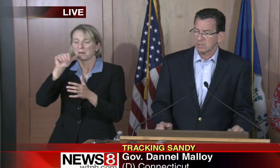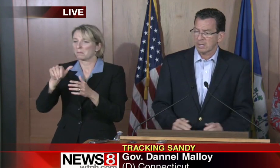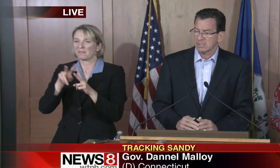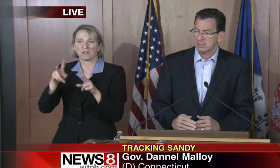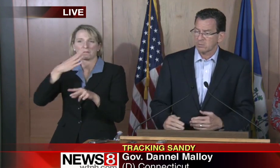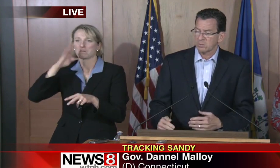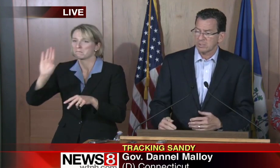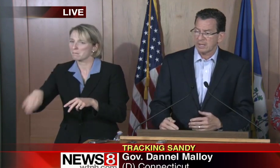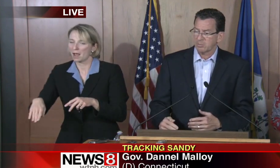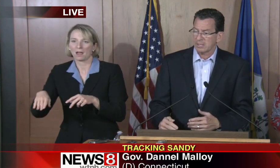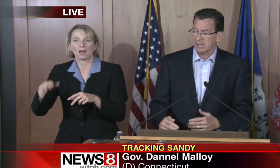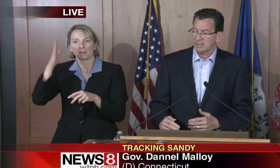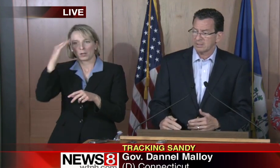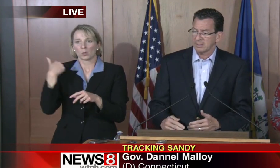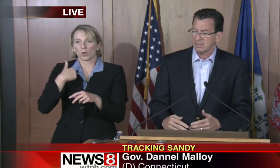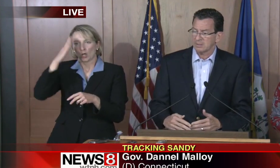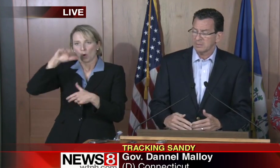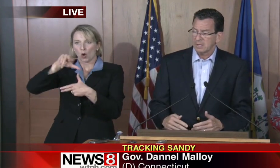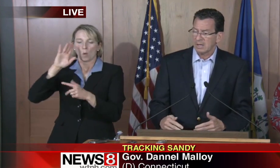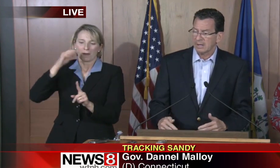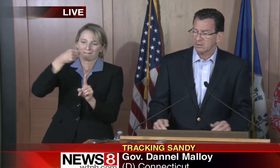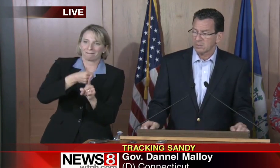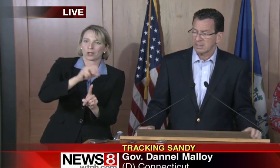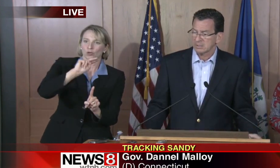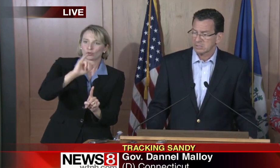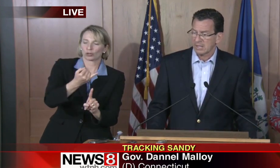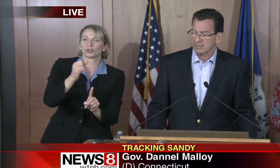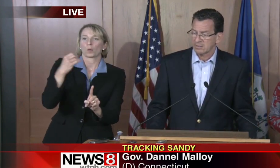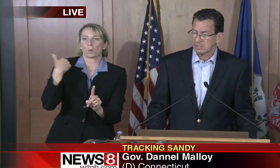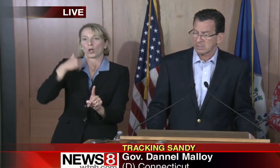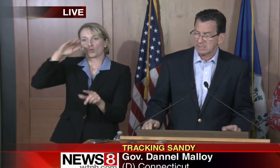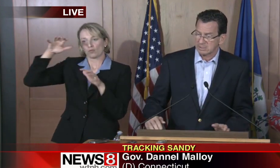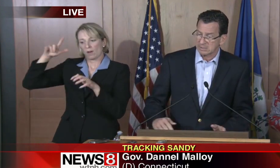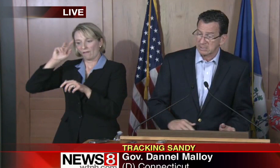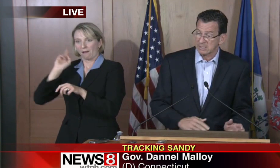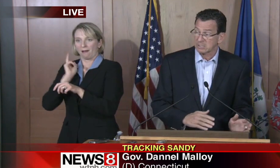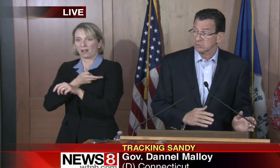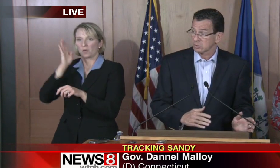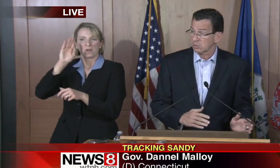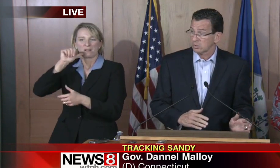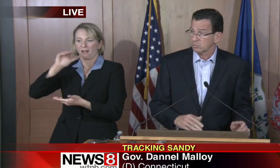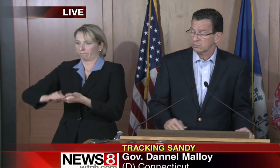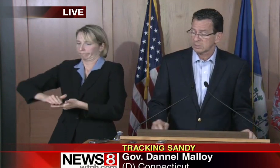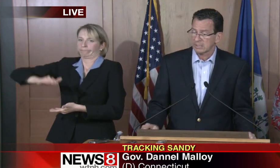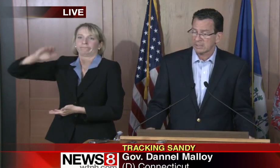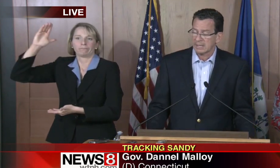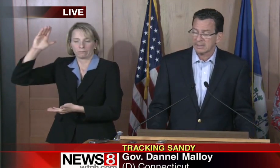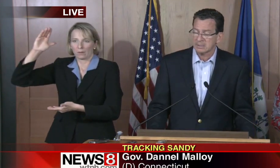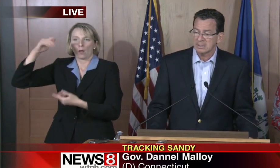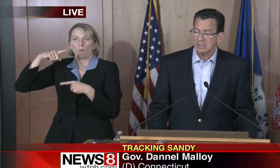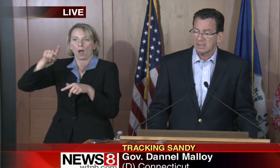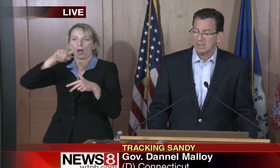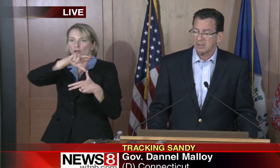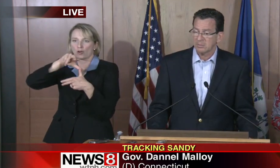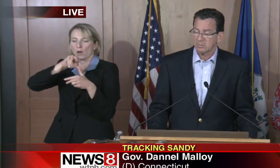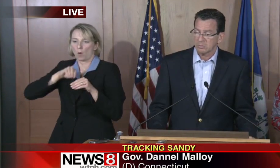Jersey, we realized that we would not be on the higher rain side of this, at least as the initial storm moves